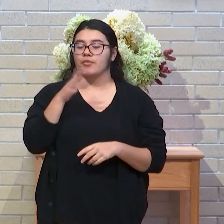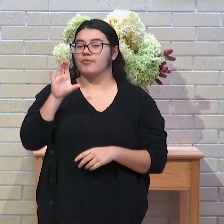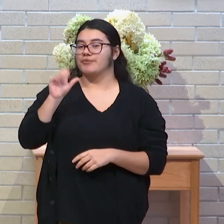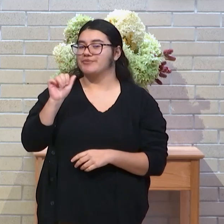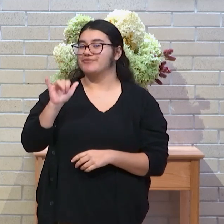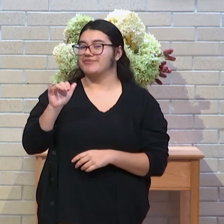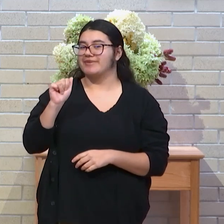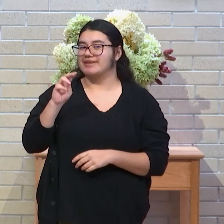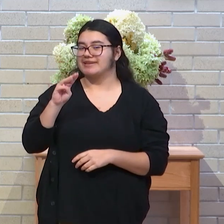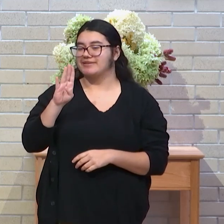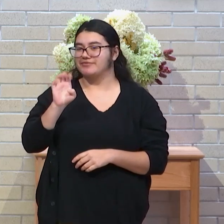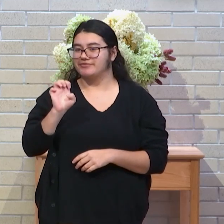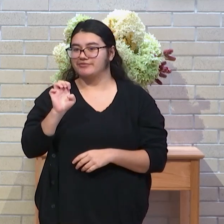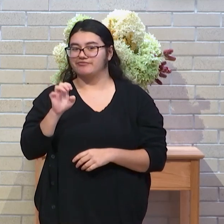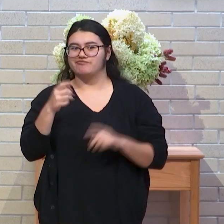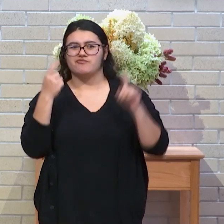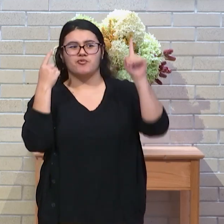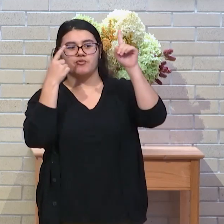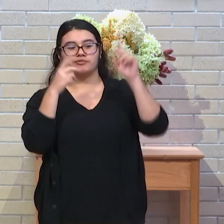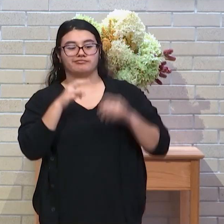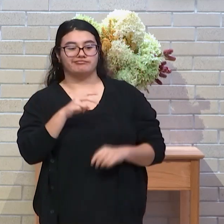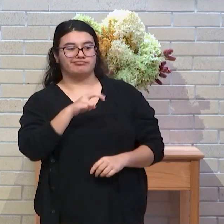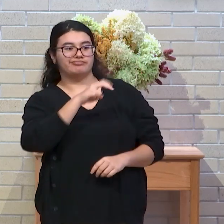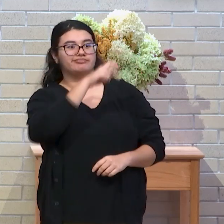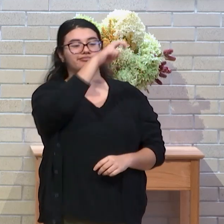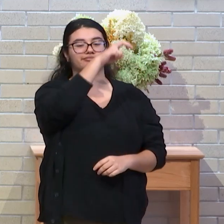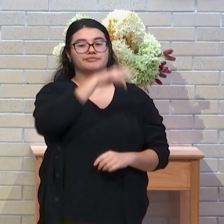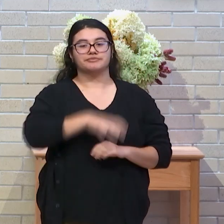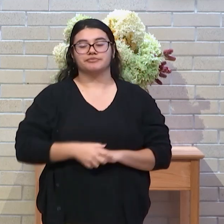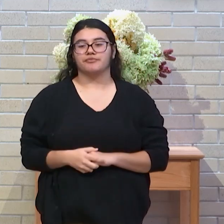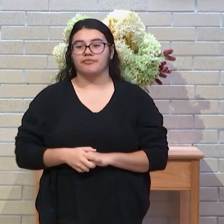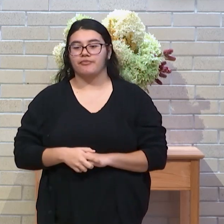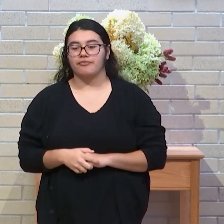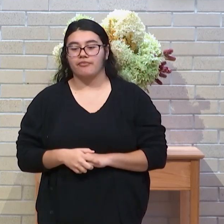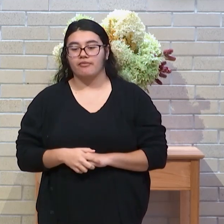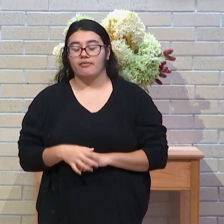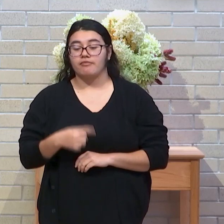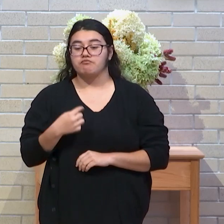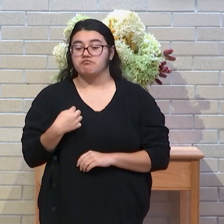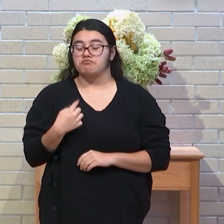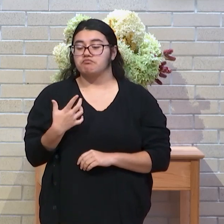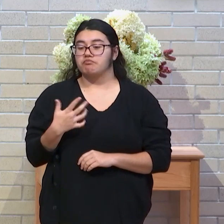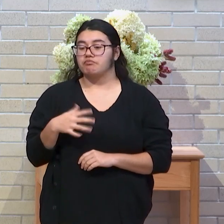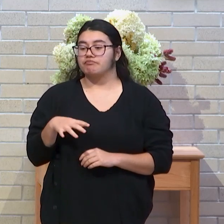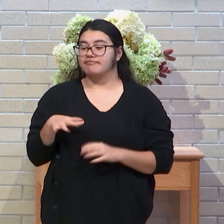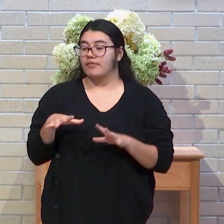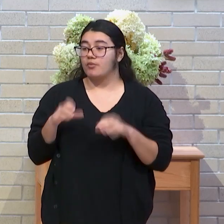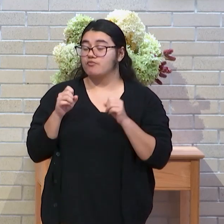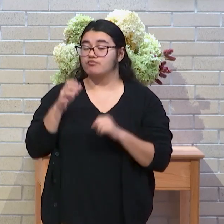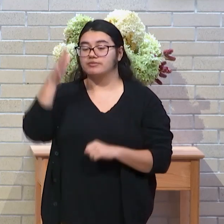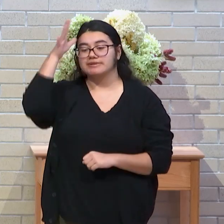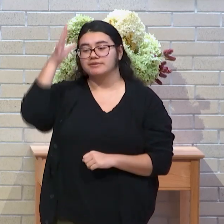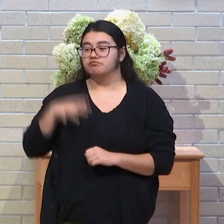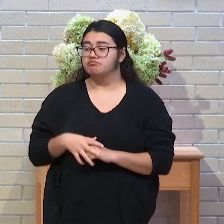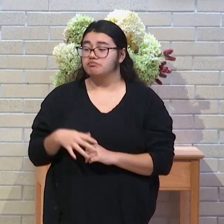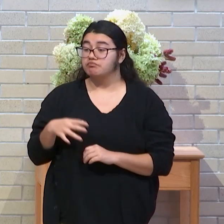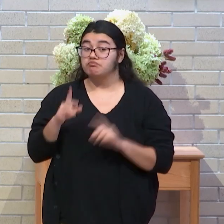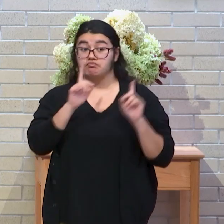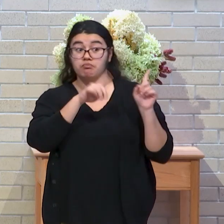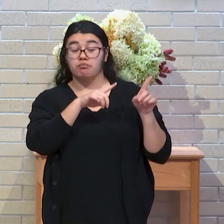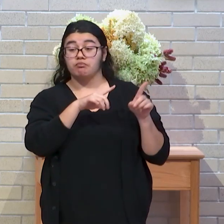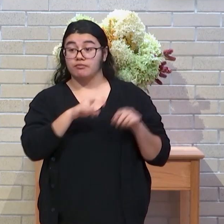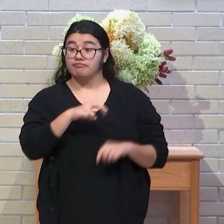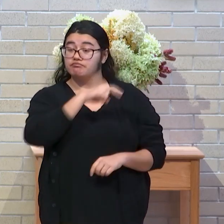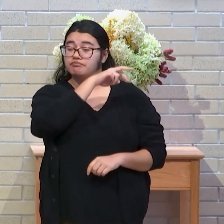wanted to go up there before I returned to the States, so I told my host dad it was something I wanted to do. We set a Saturday morning to go up the